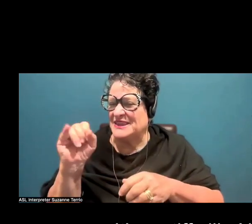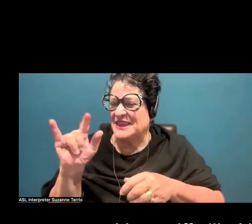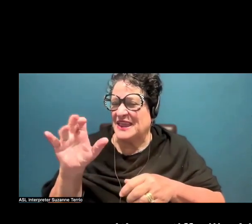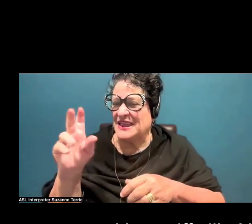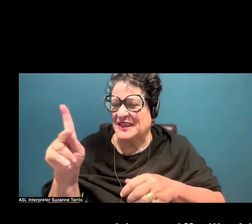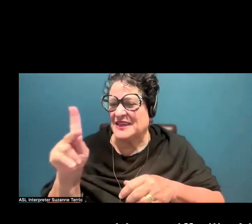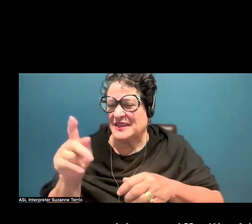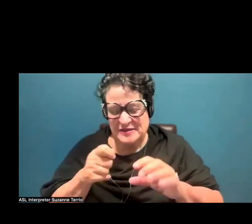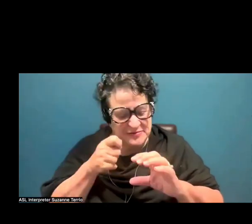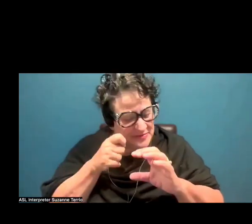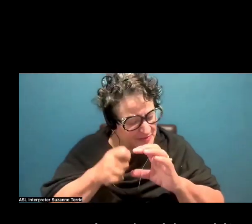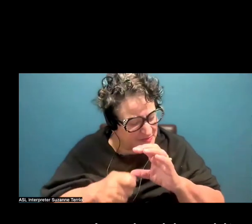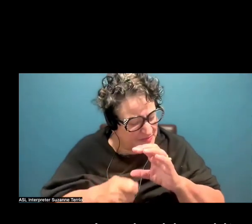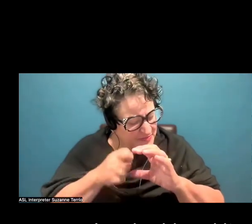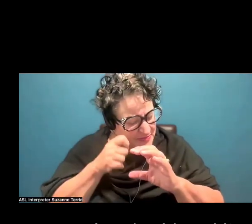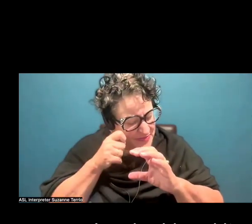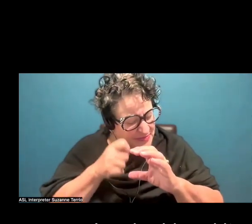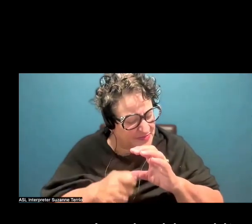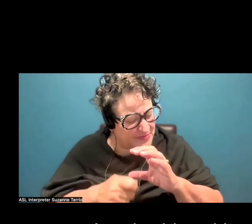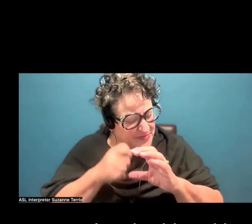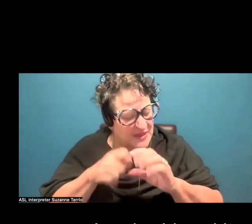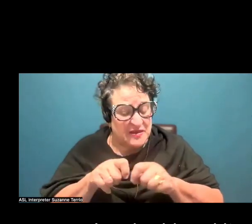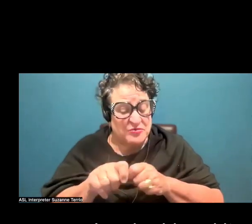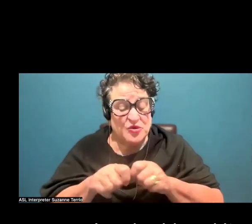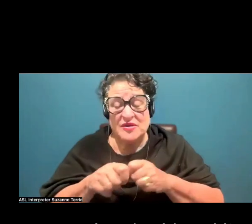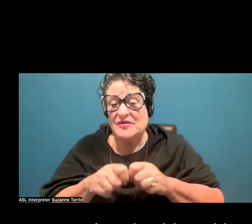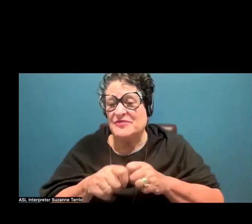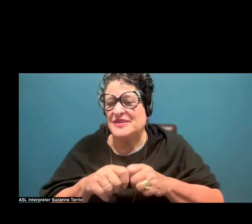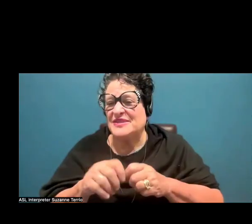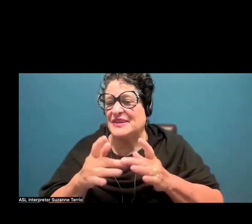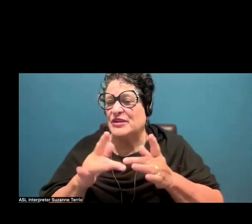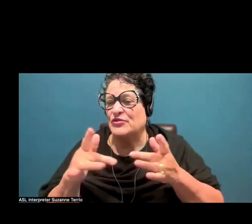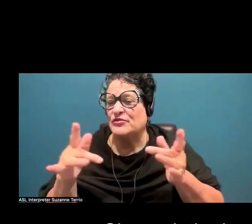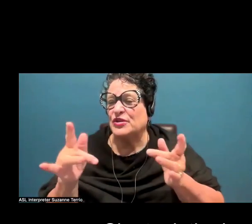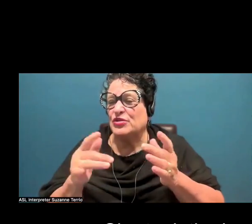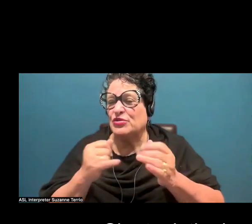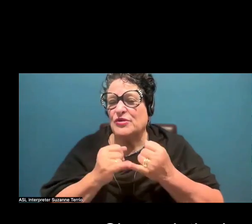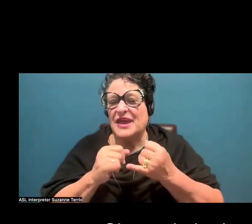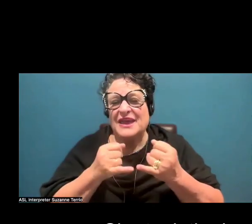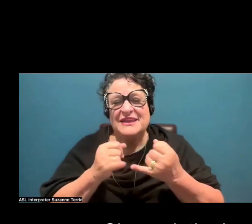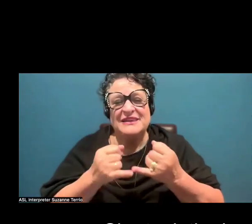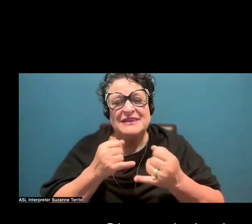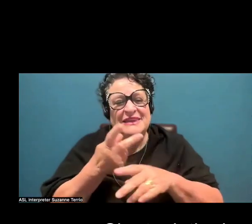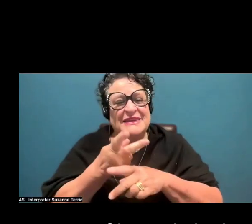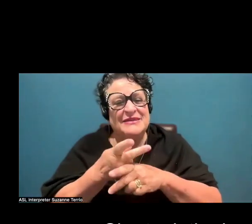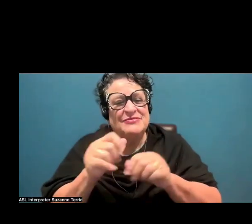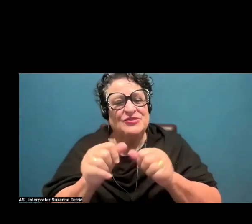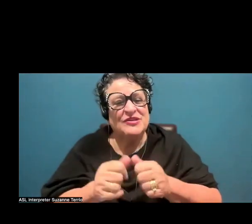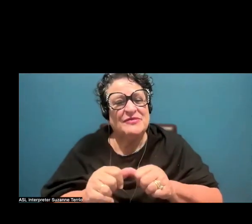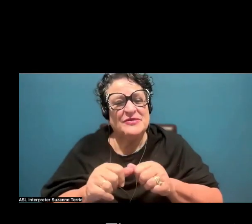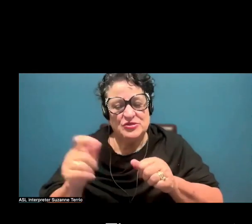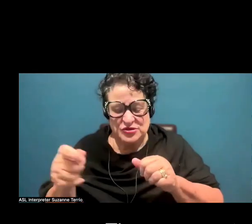a magnifying lens from his pocket. I embroidered it with silver thread to help it keep its shape. She took the lens, held it over the